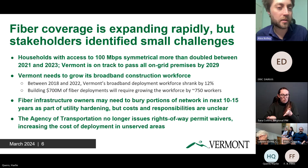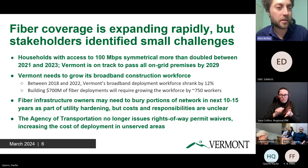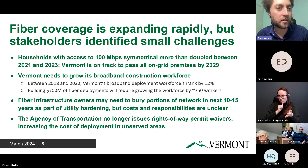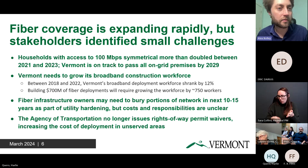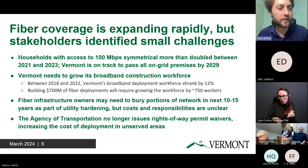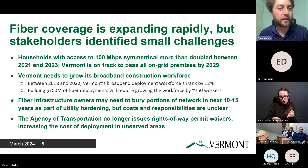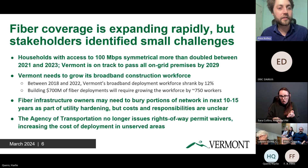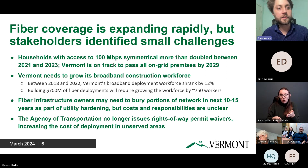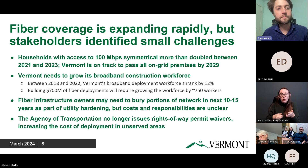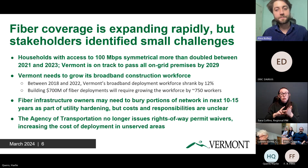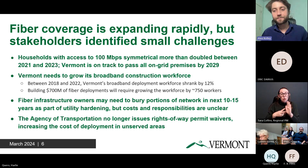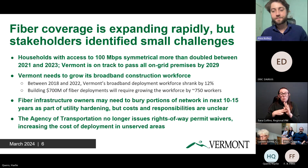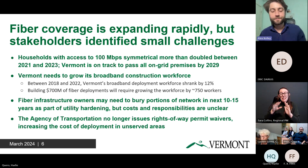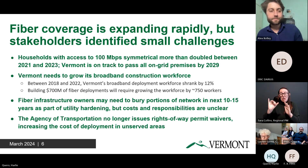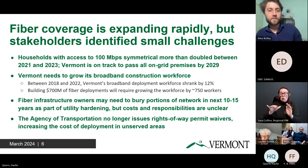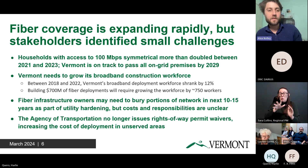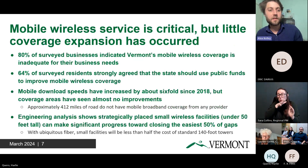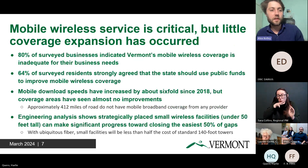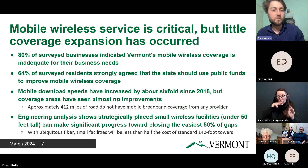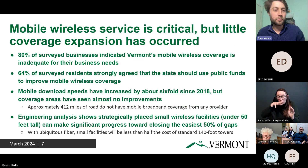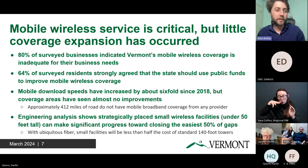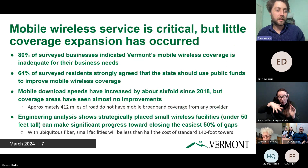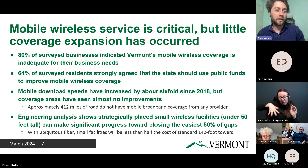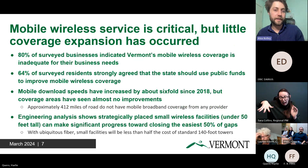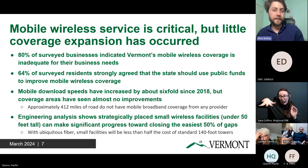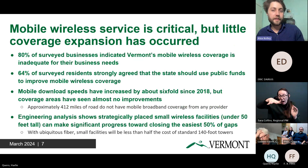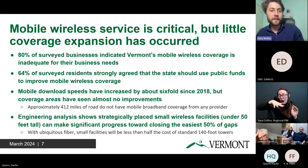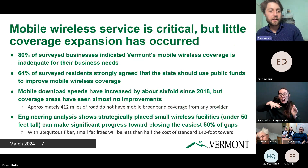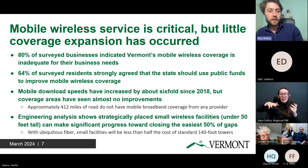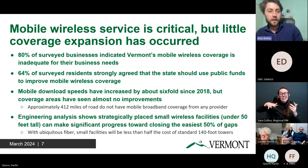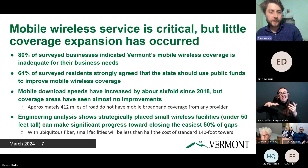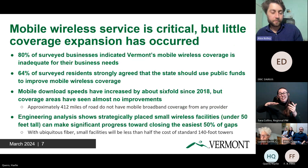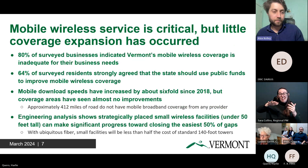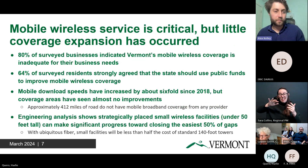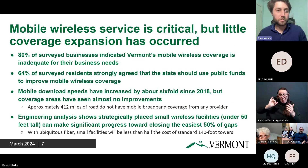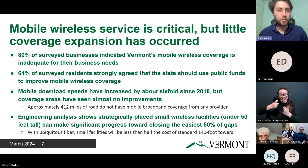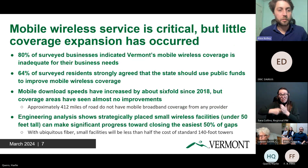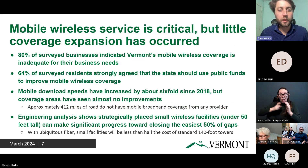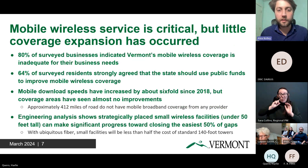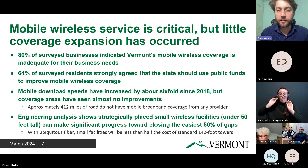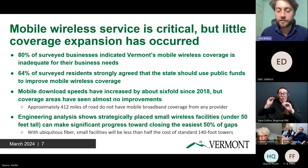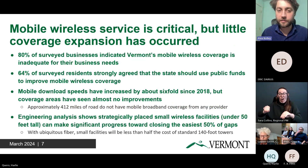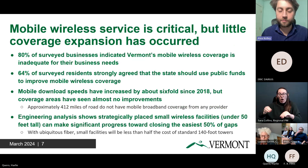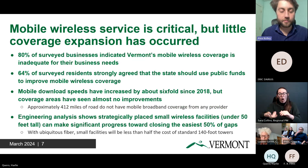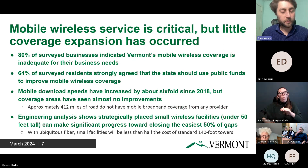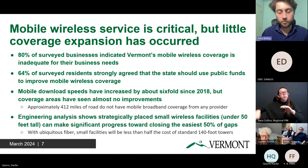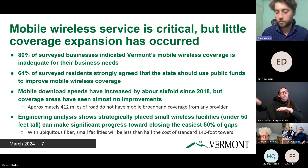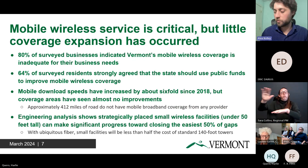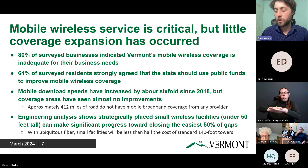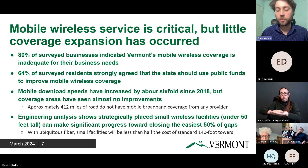very sparse, hard-to-reach areas. Moving on, mobile